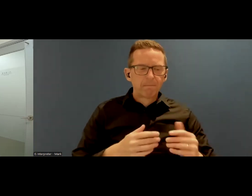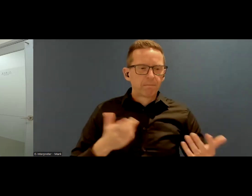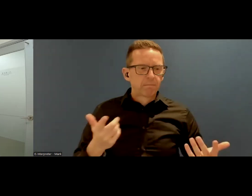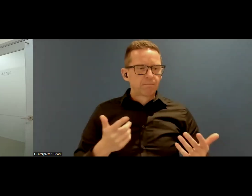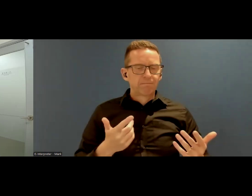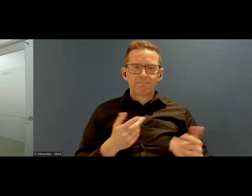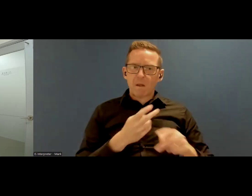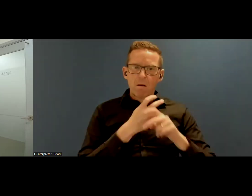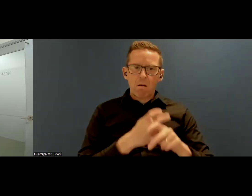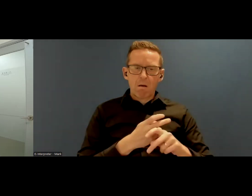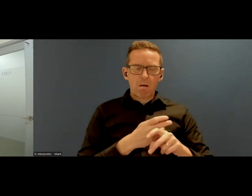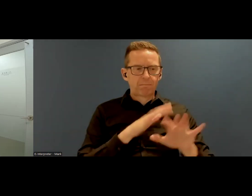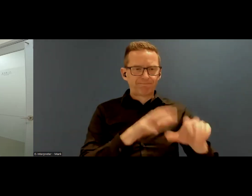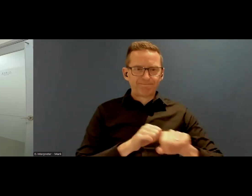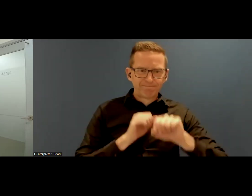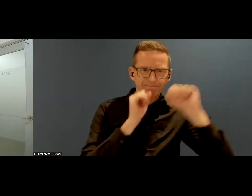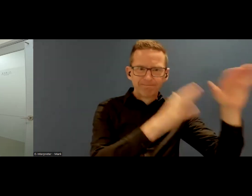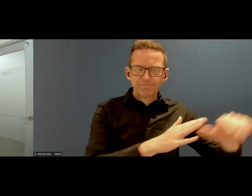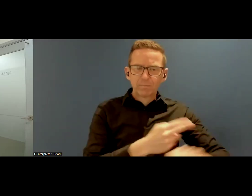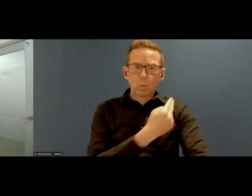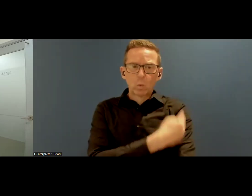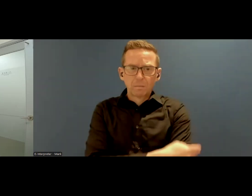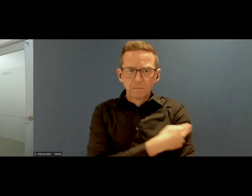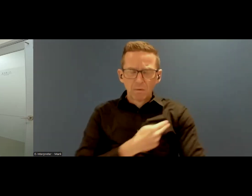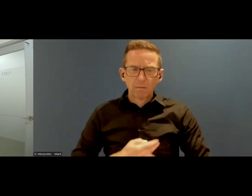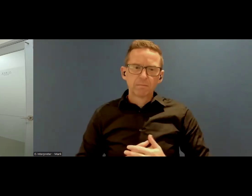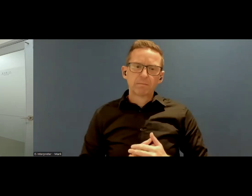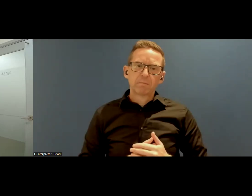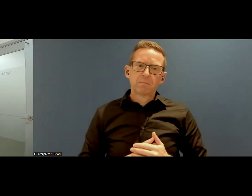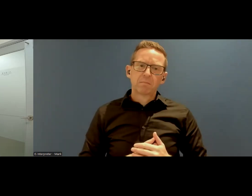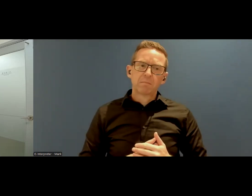hospitalization, and there happened many cases of